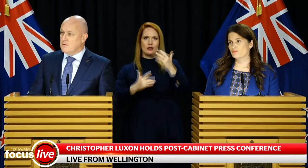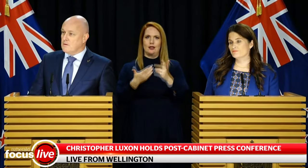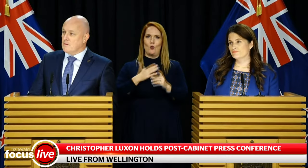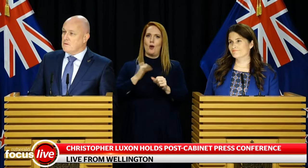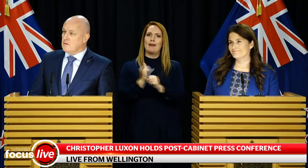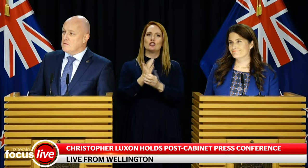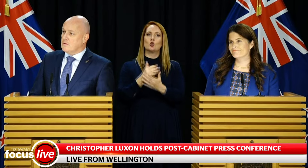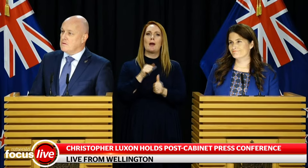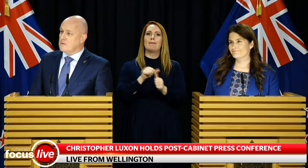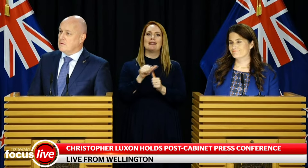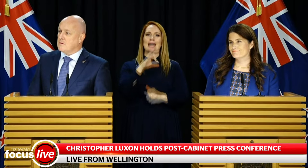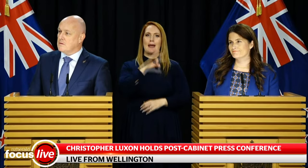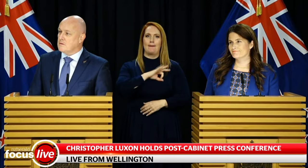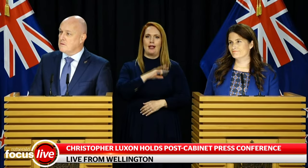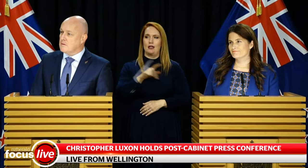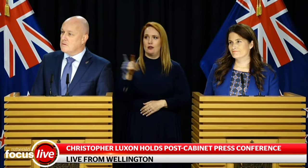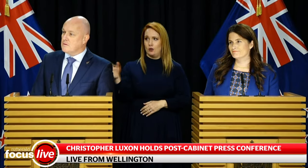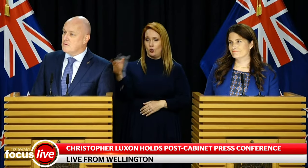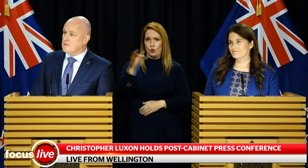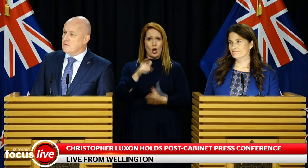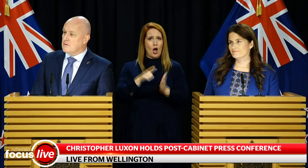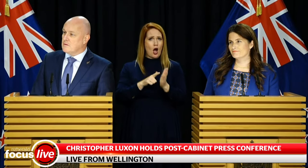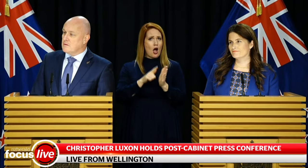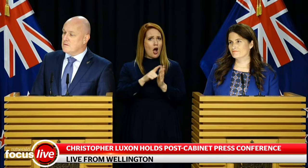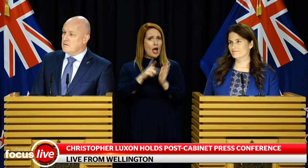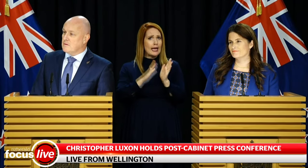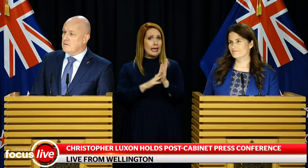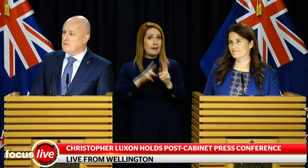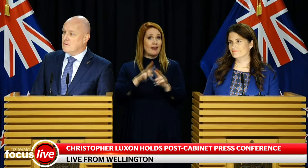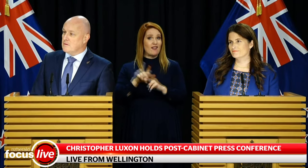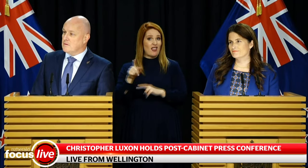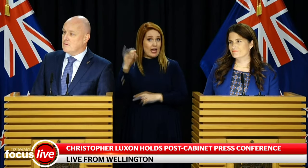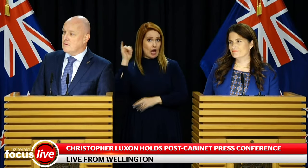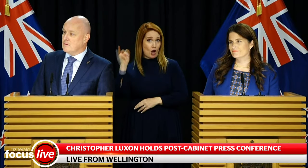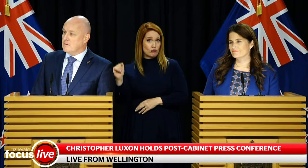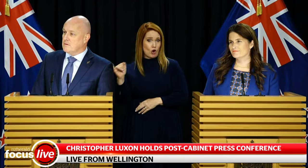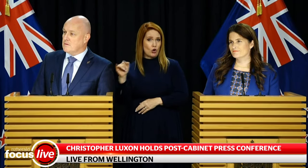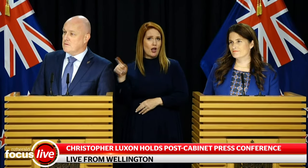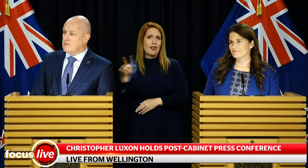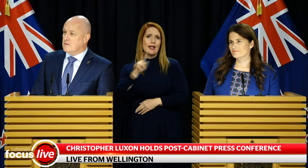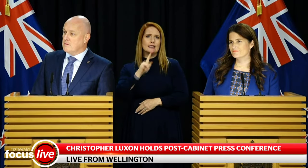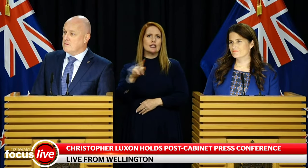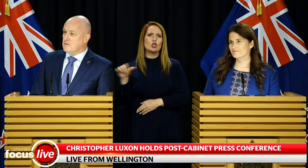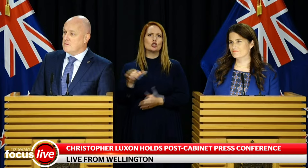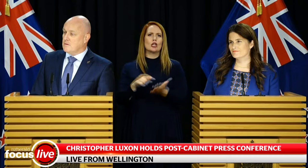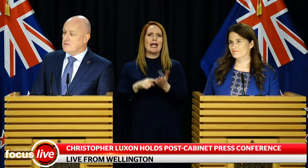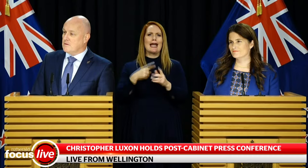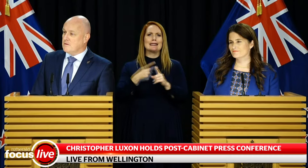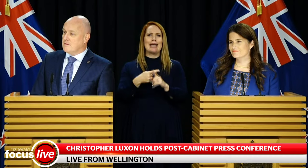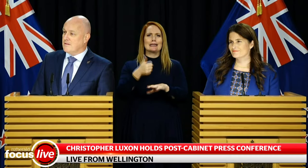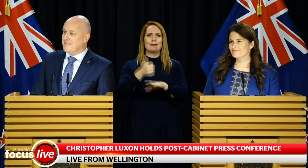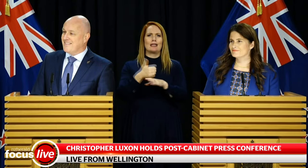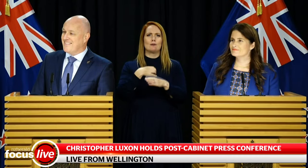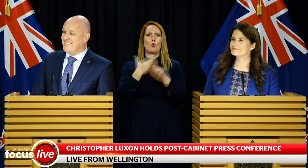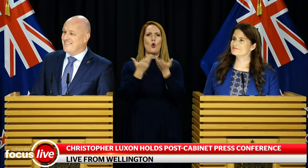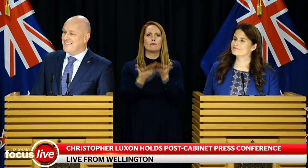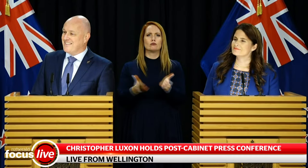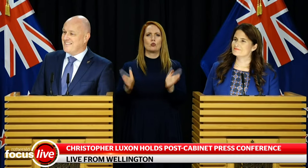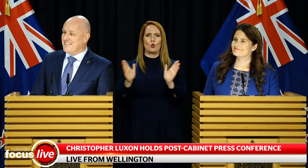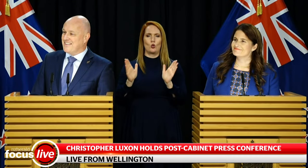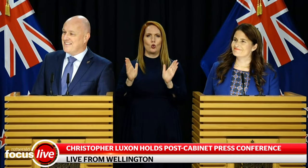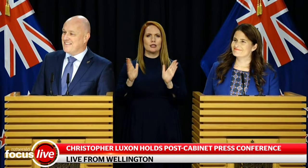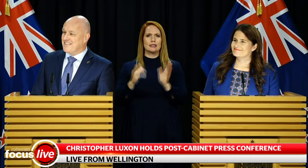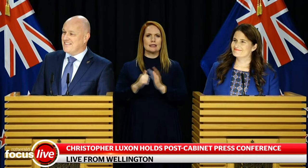we do. Is the IMF and the likes of the Treasury, are they wrong when they suggest we need to broaden the tax base? Because, we're really